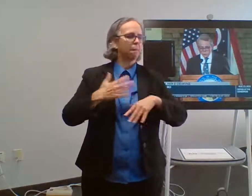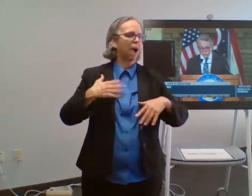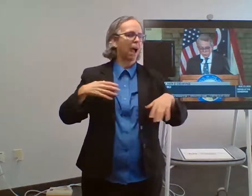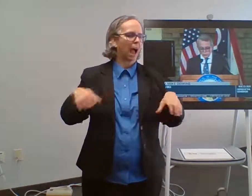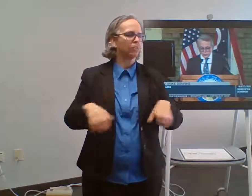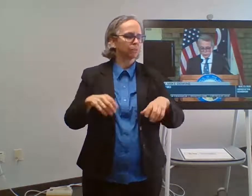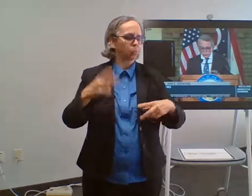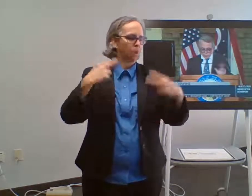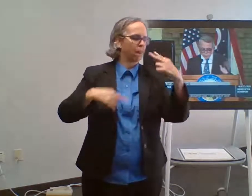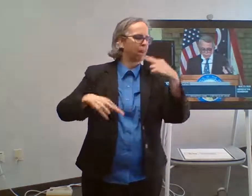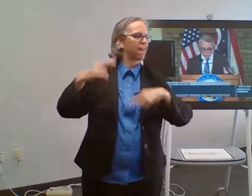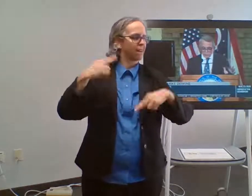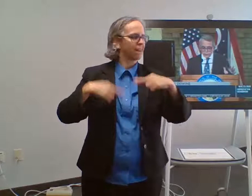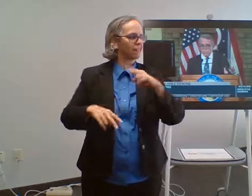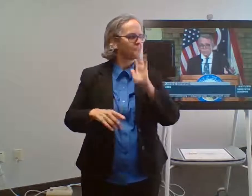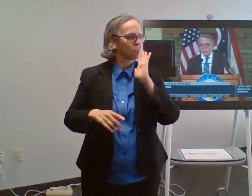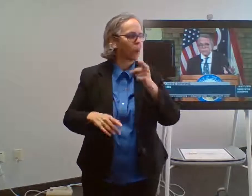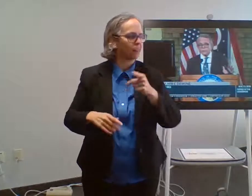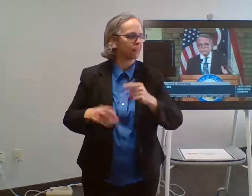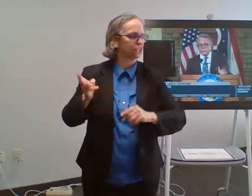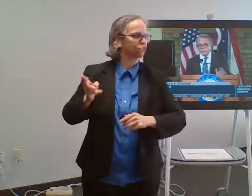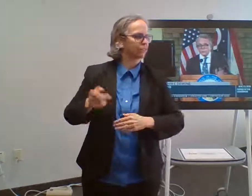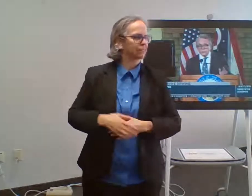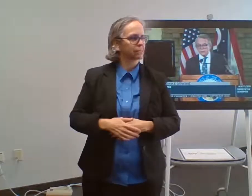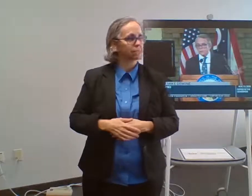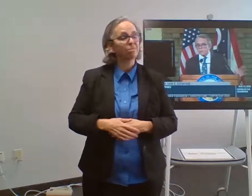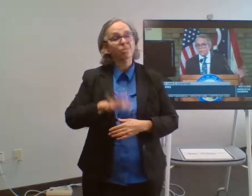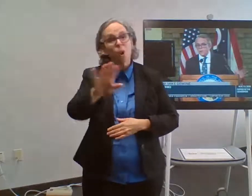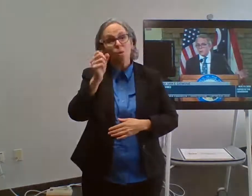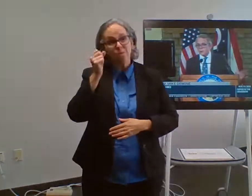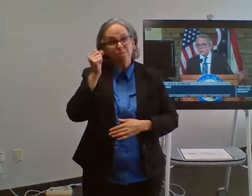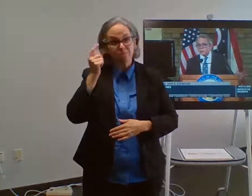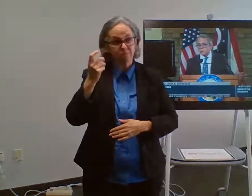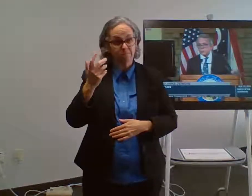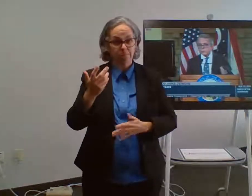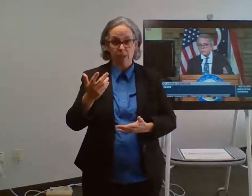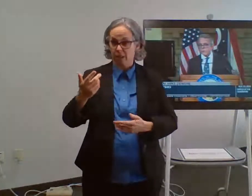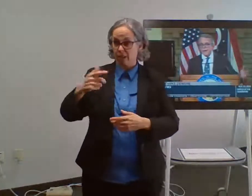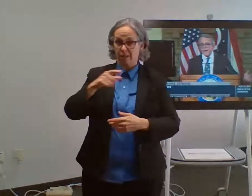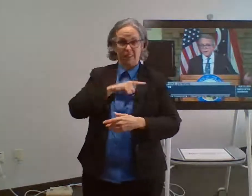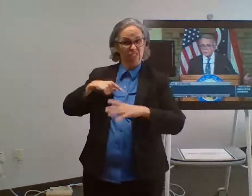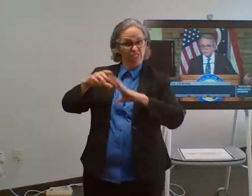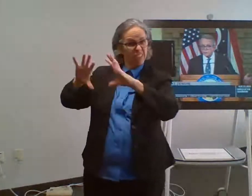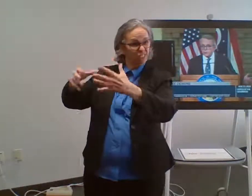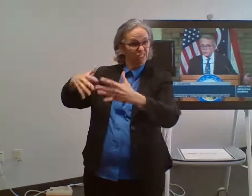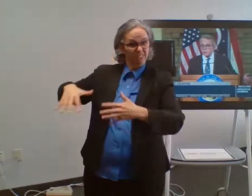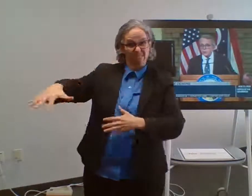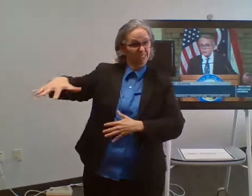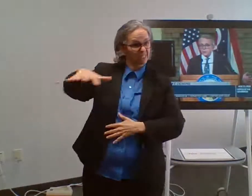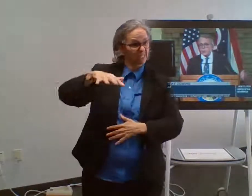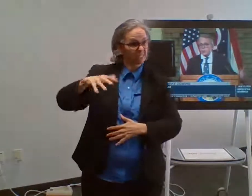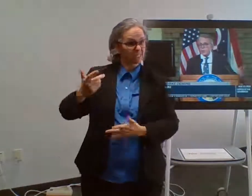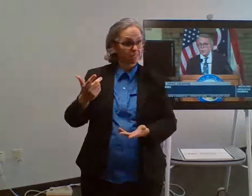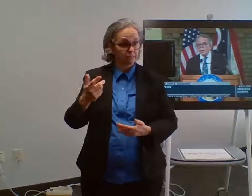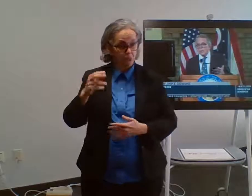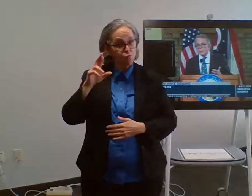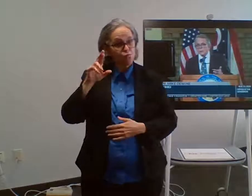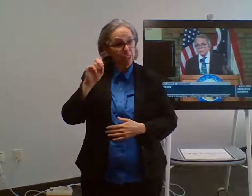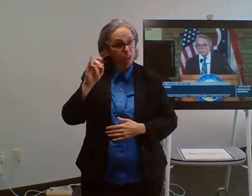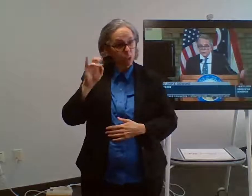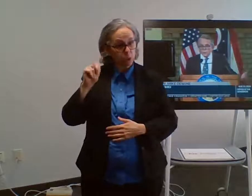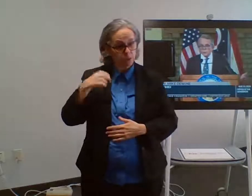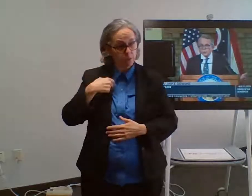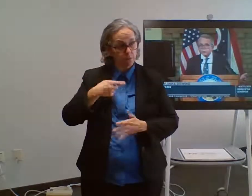And so, you know, it's up to the General Assembly. These are not even resolutions that the governor signs.